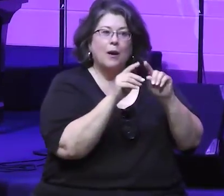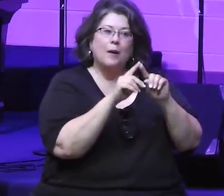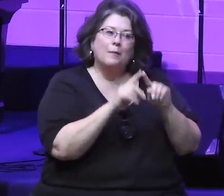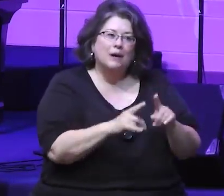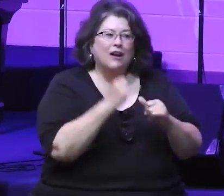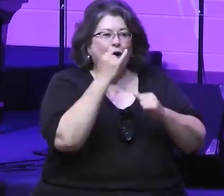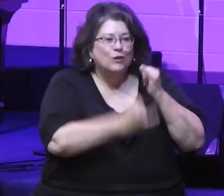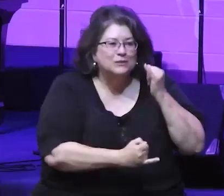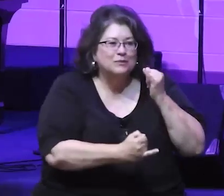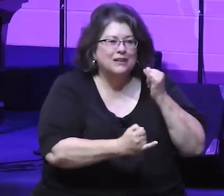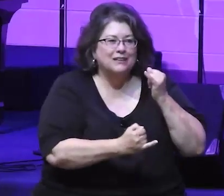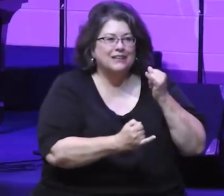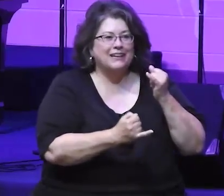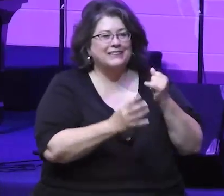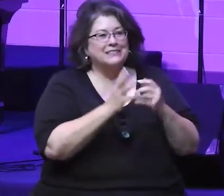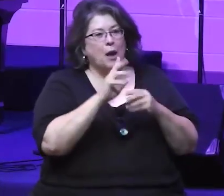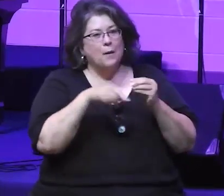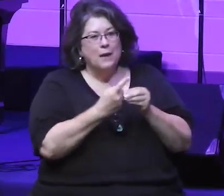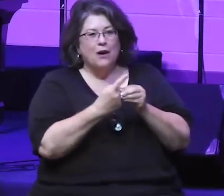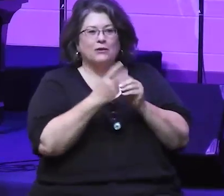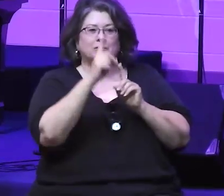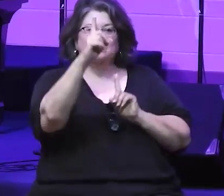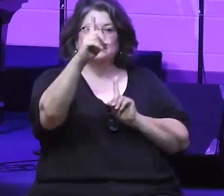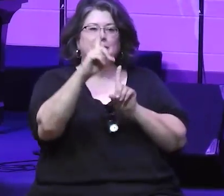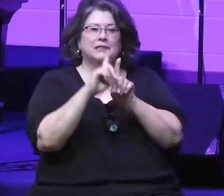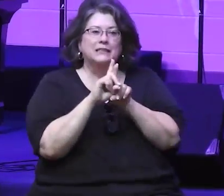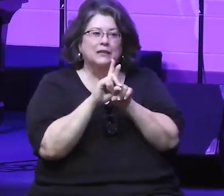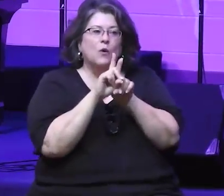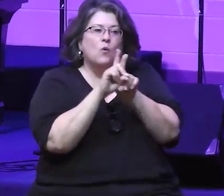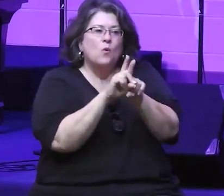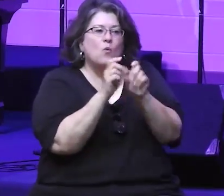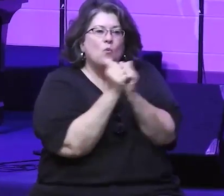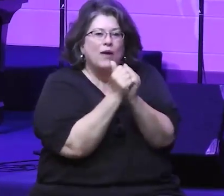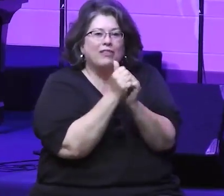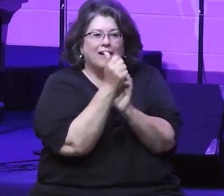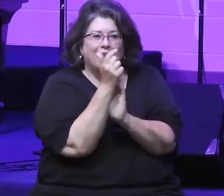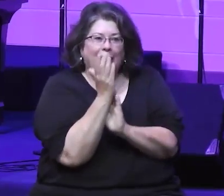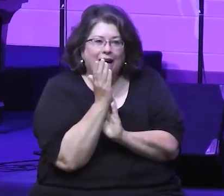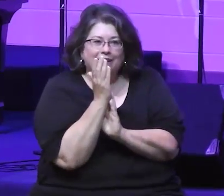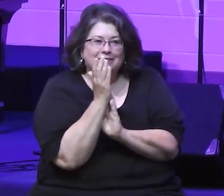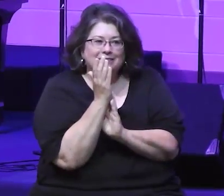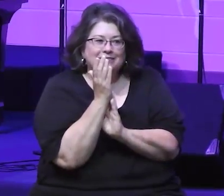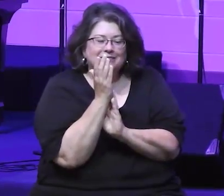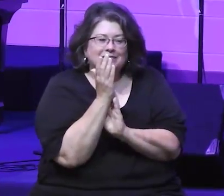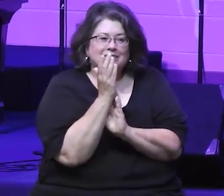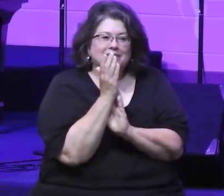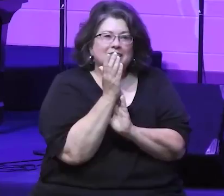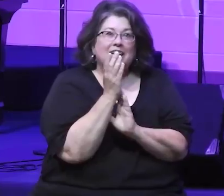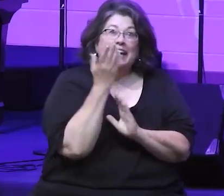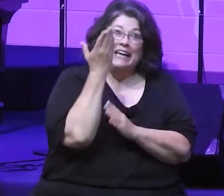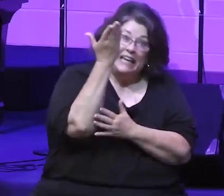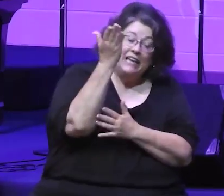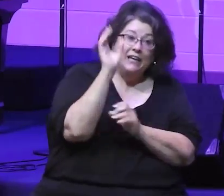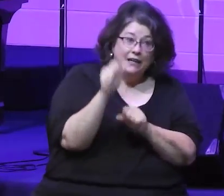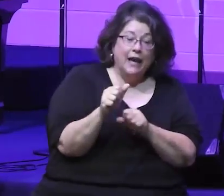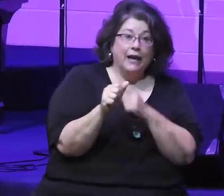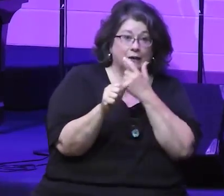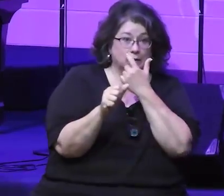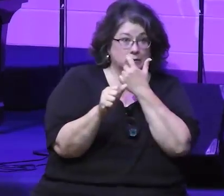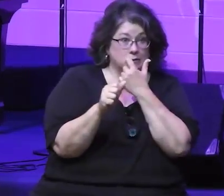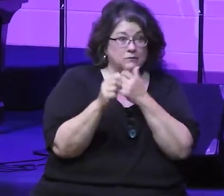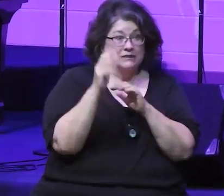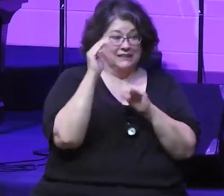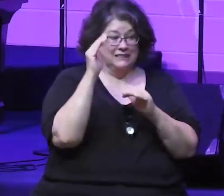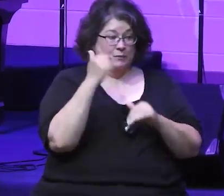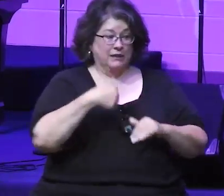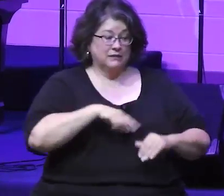being. And so that makes our investment of our lives slightly different than the way God invests. He can expect a return, and we can be hopeful of that with him.